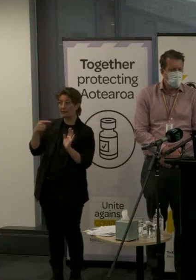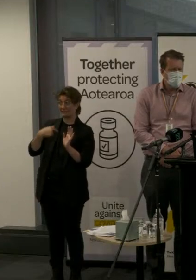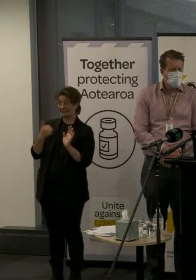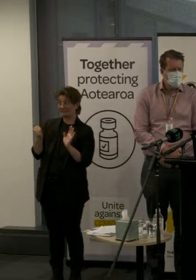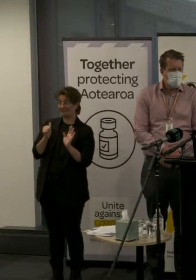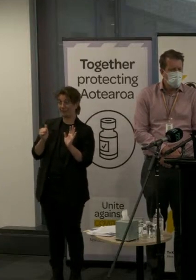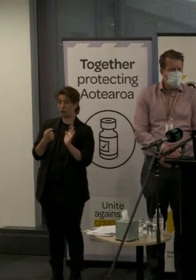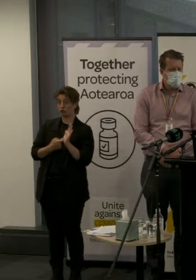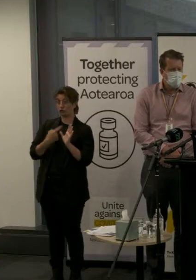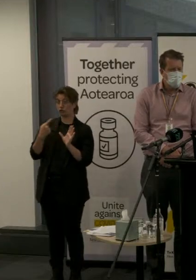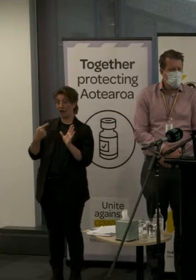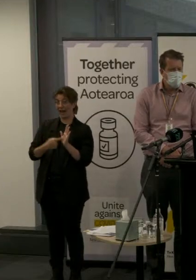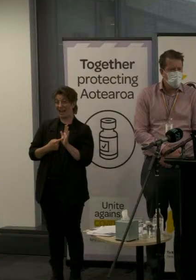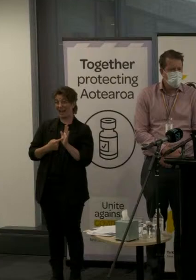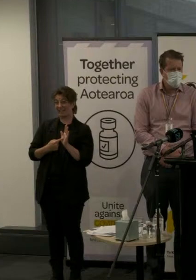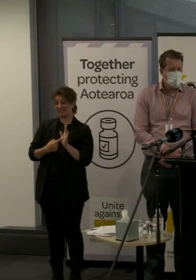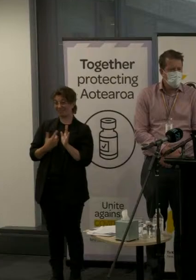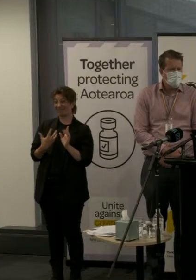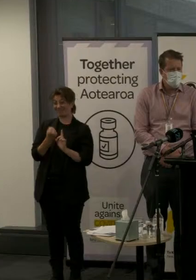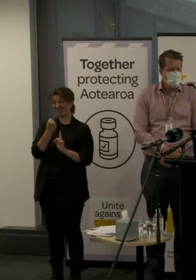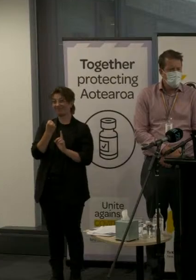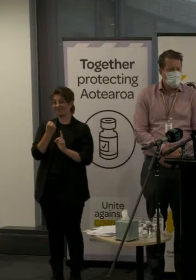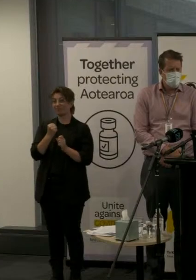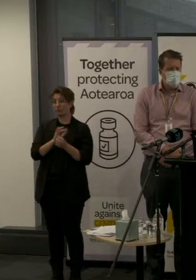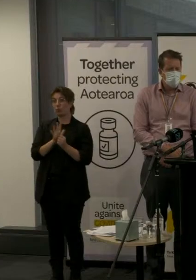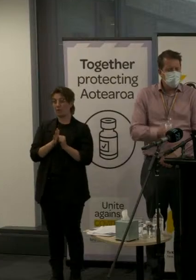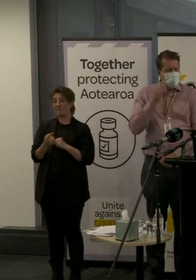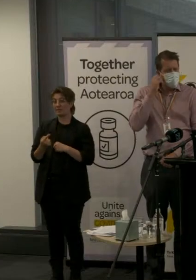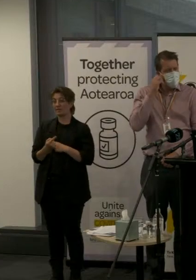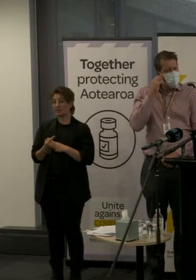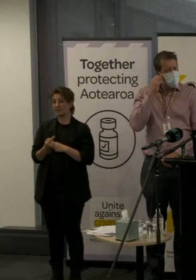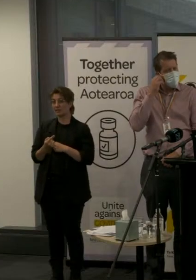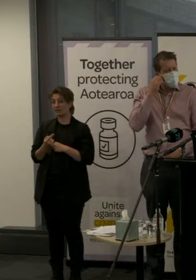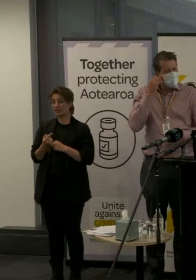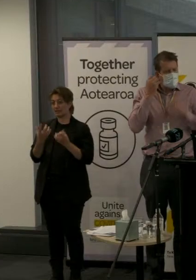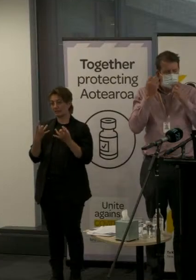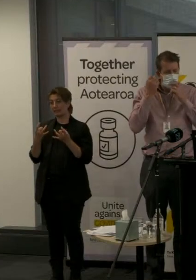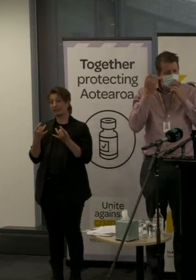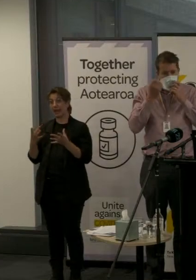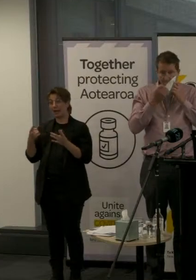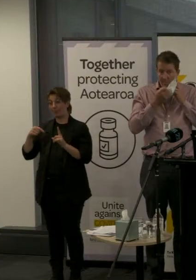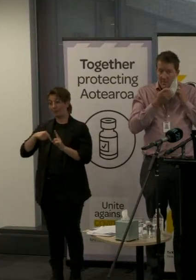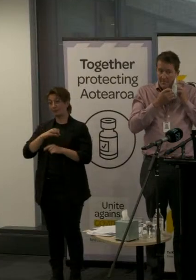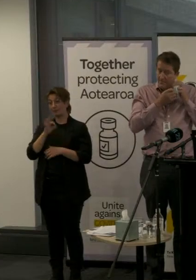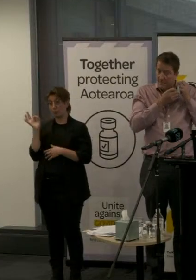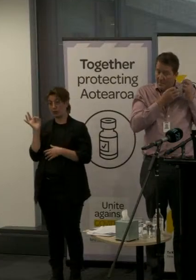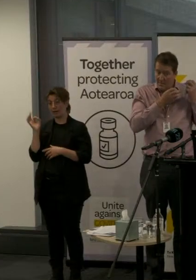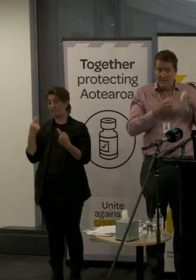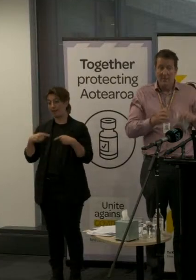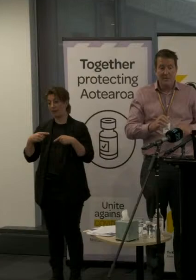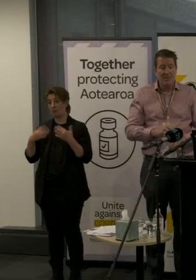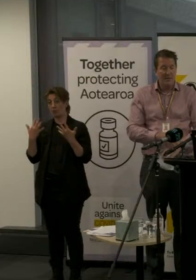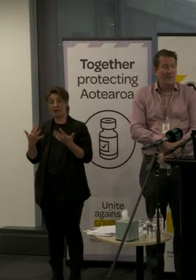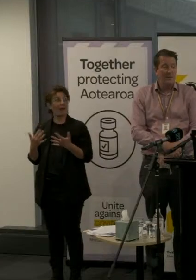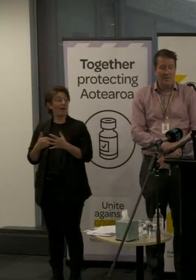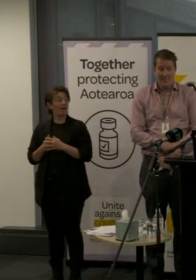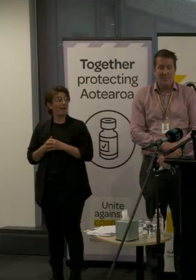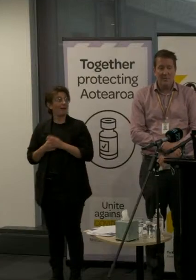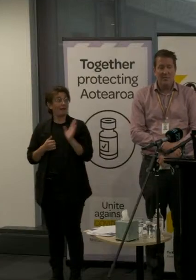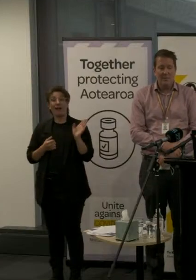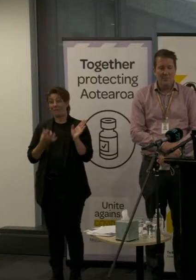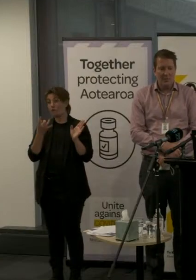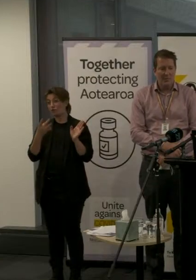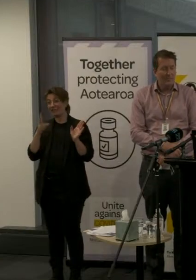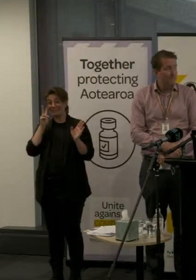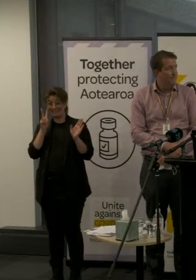So this has been deployed this morning, so this is this is available now. I've seen cases coming